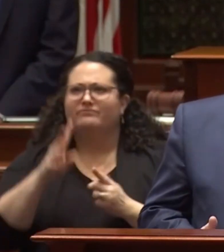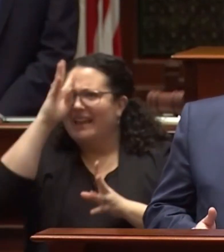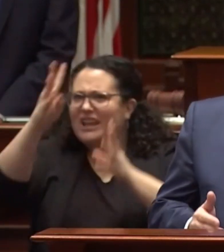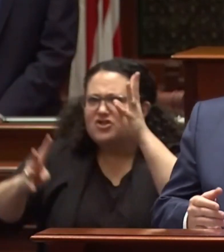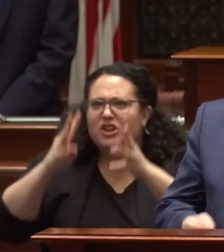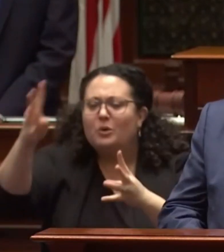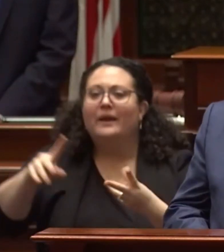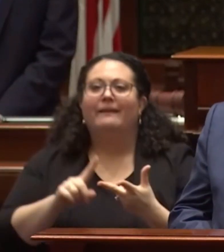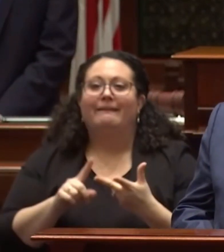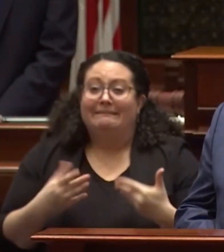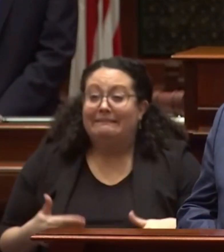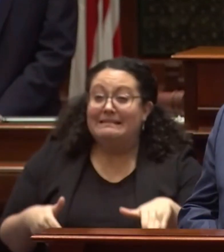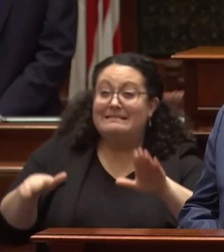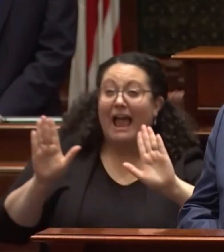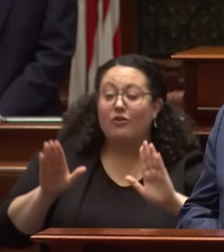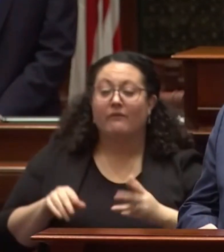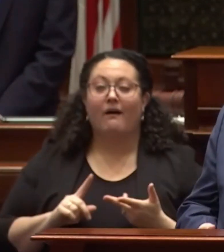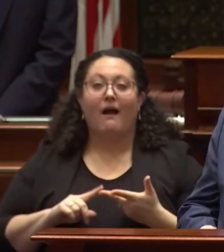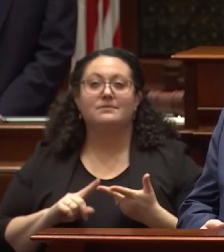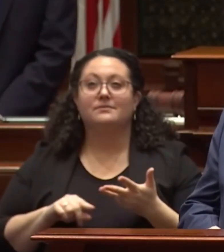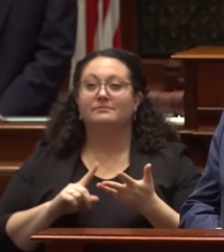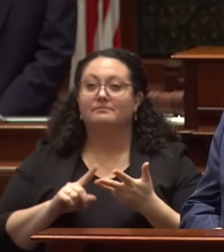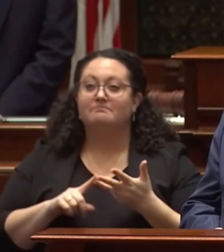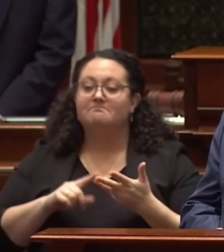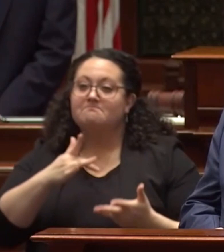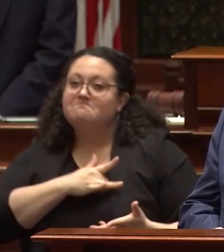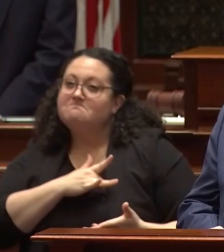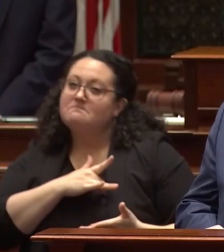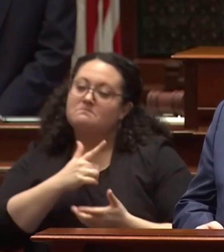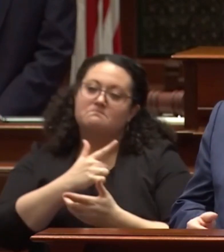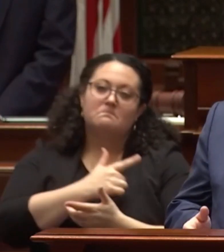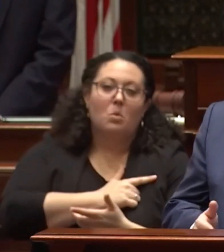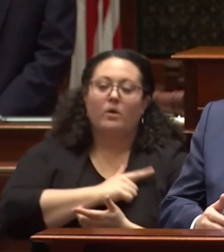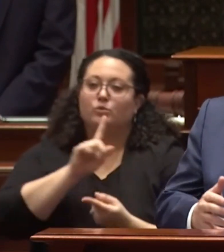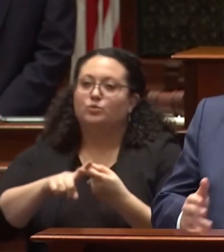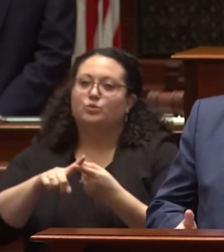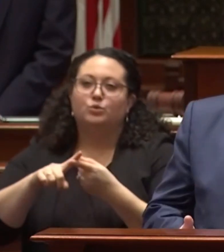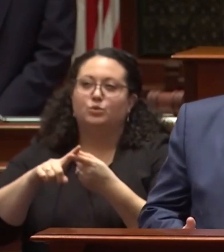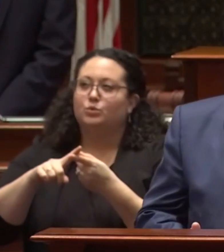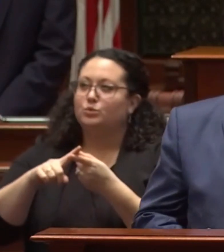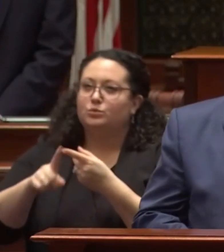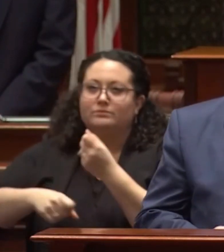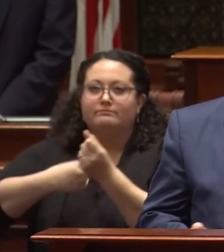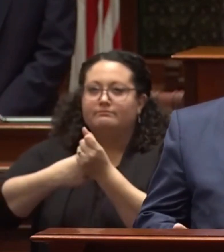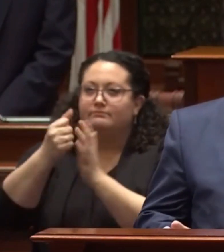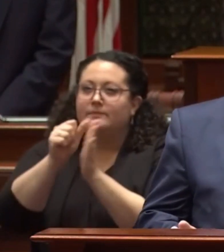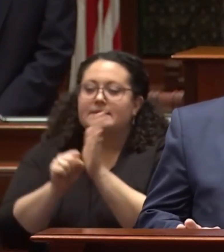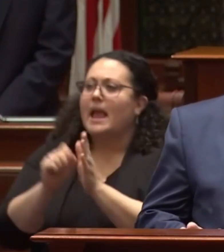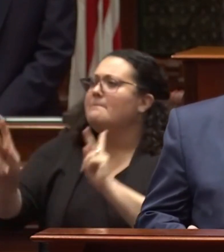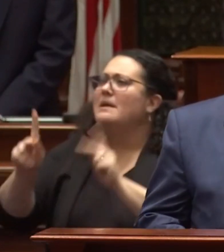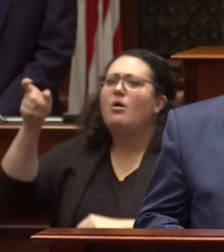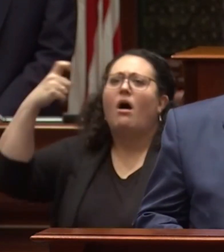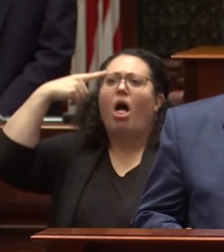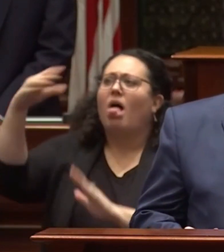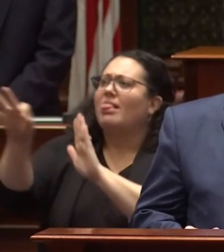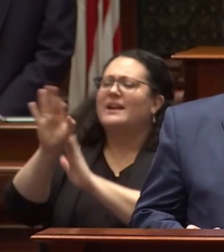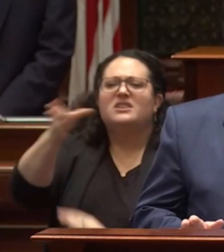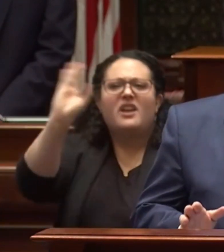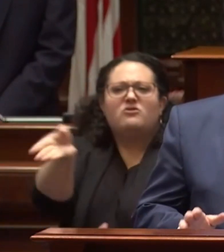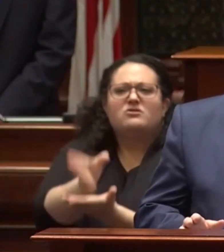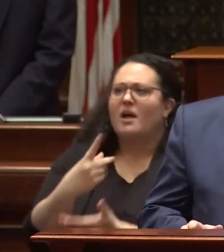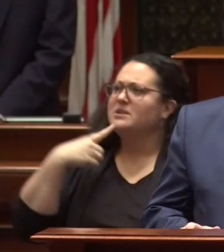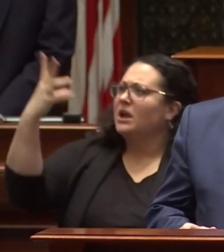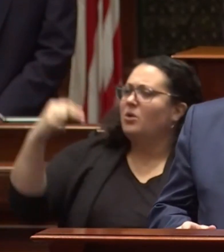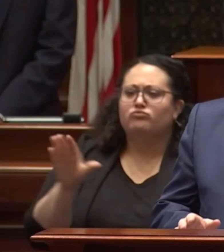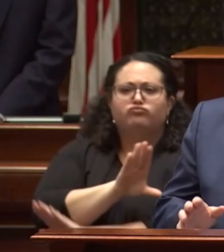ingenuity, sacrifice, patriotism. It includes elected officials who didn't stop at no,